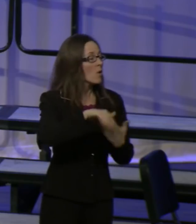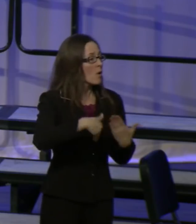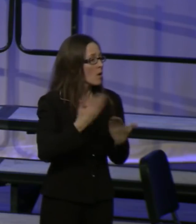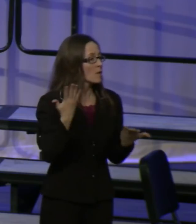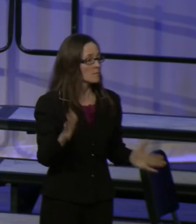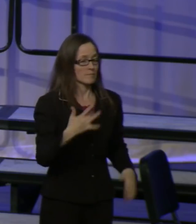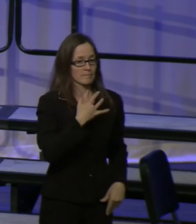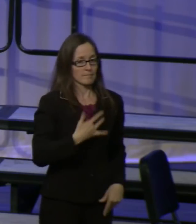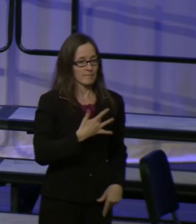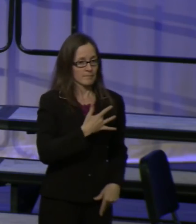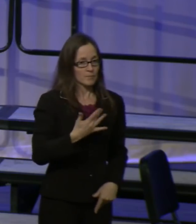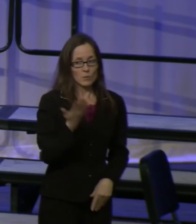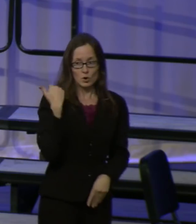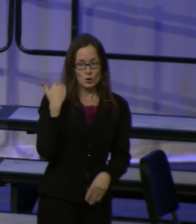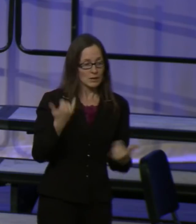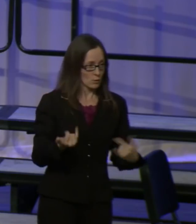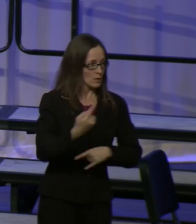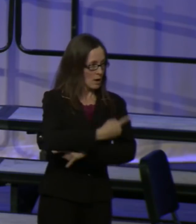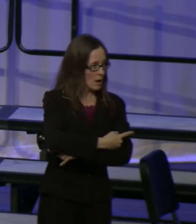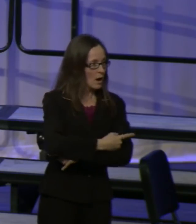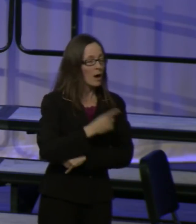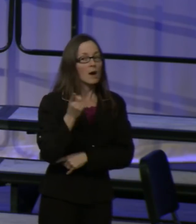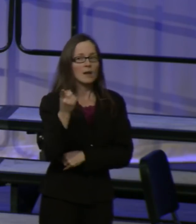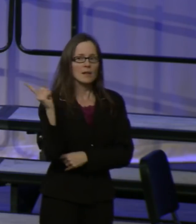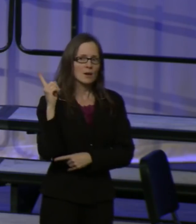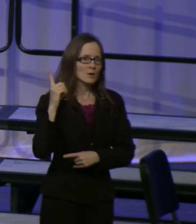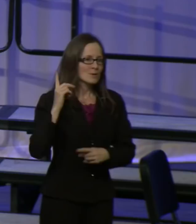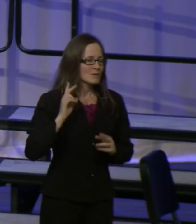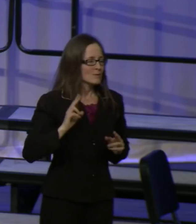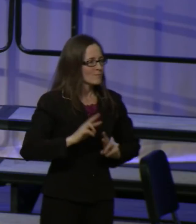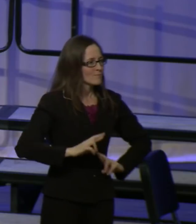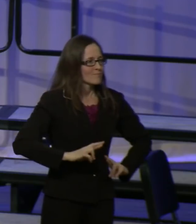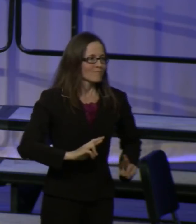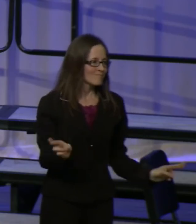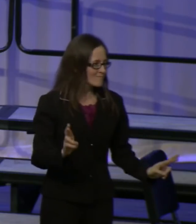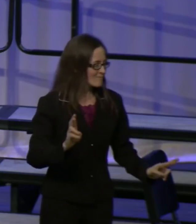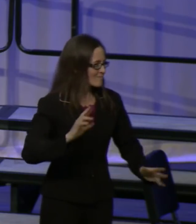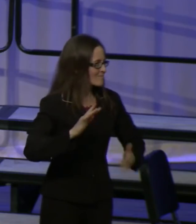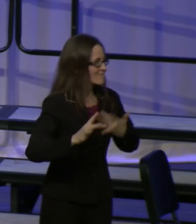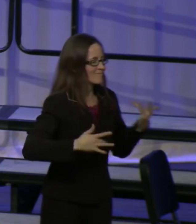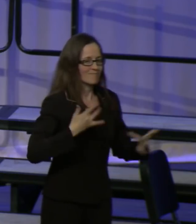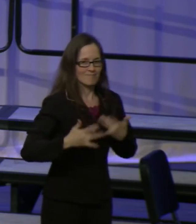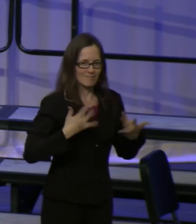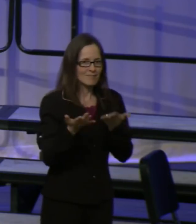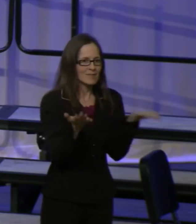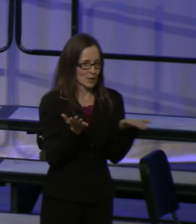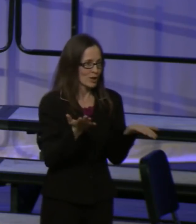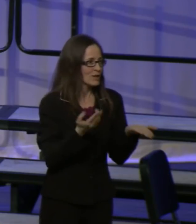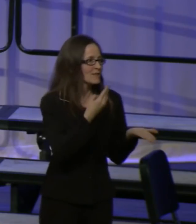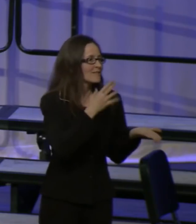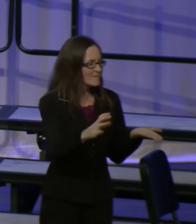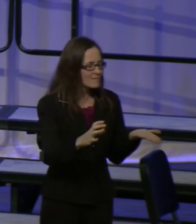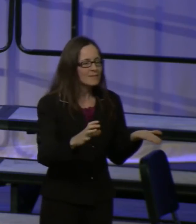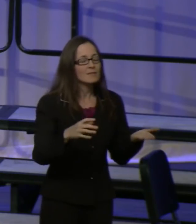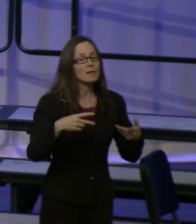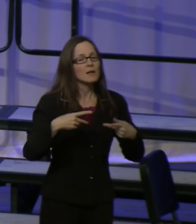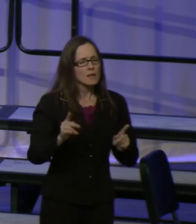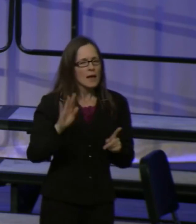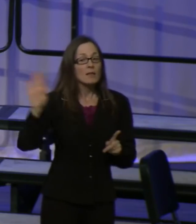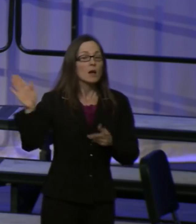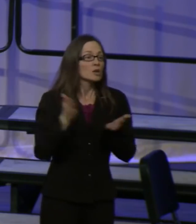today, these officials who are eager to serve our county. May their public service be blessed with